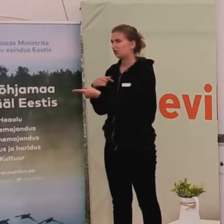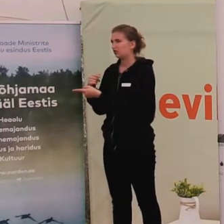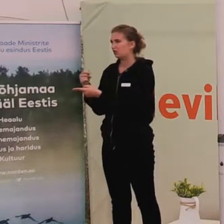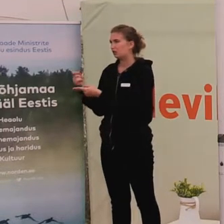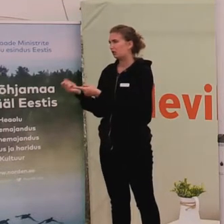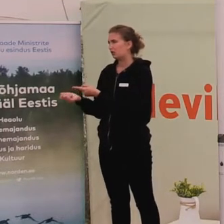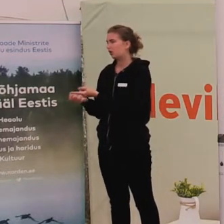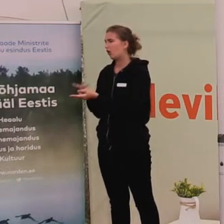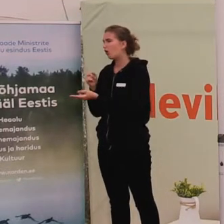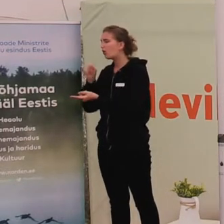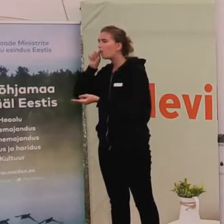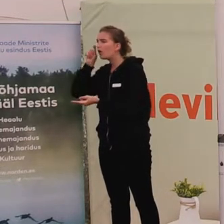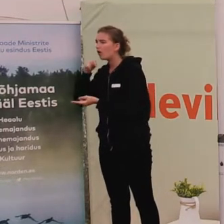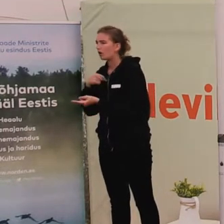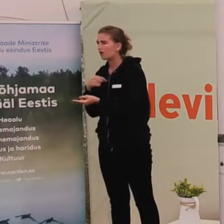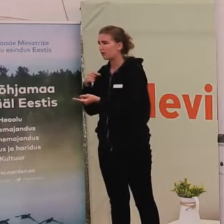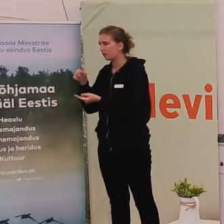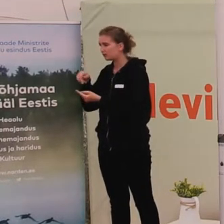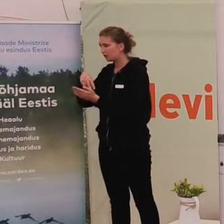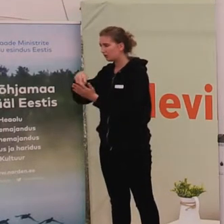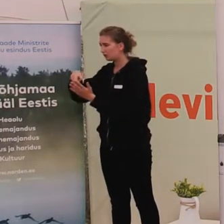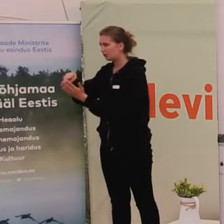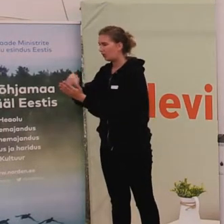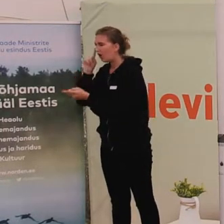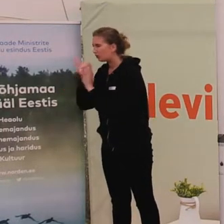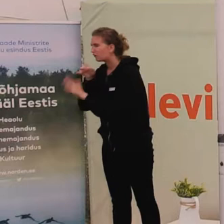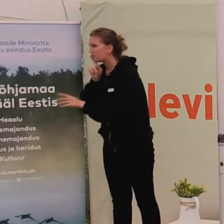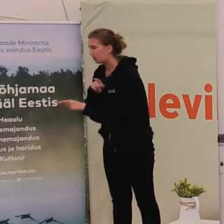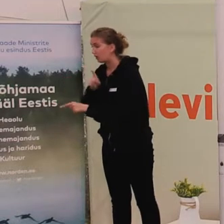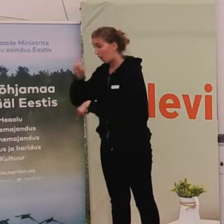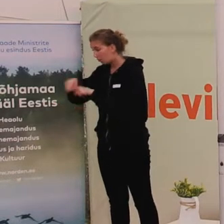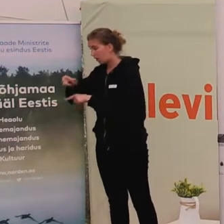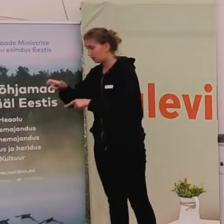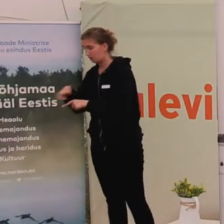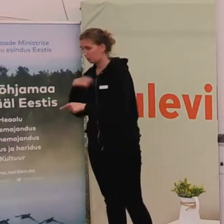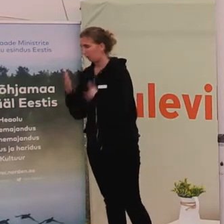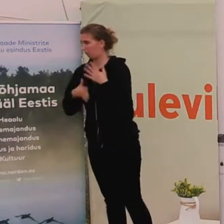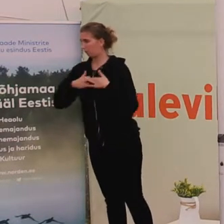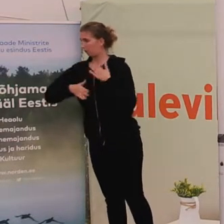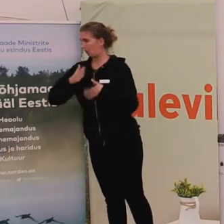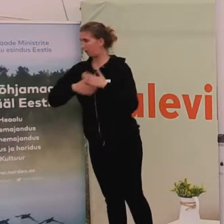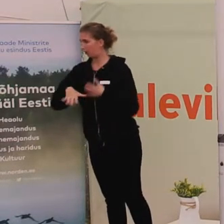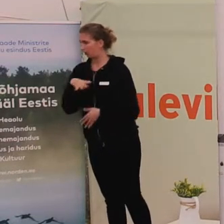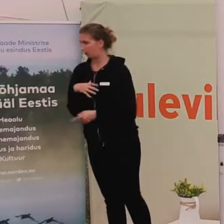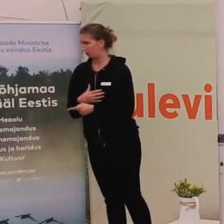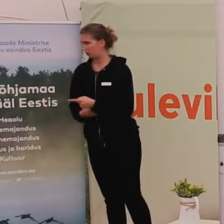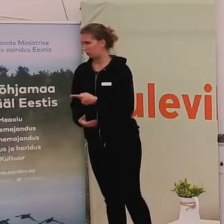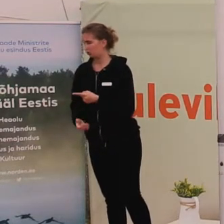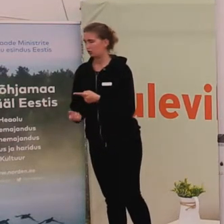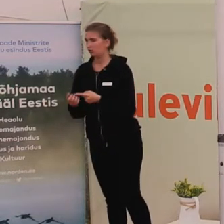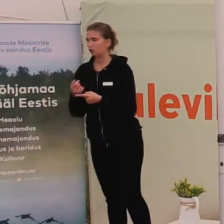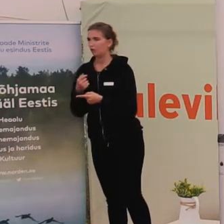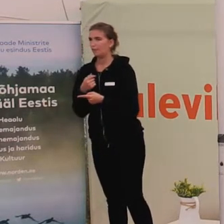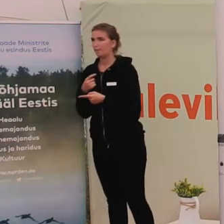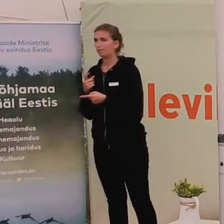and so on. But I think they did not read the scenarios. But most people were very happy. I think the people that we met, which is of course not the